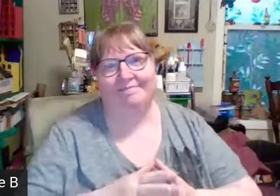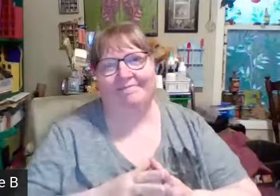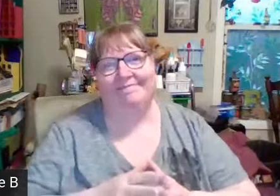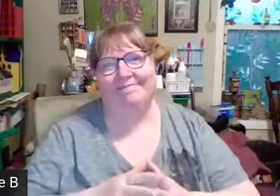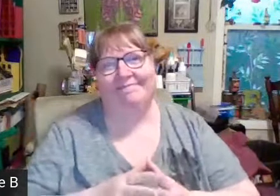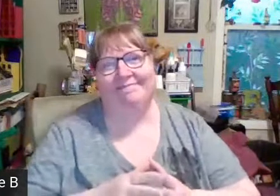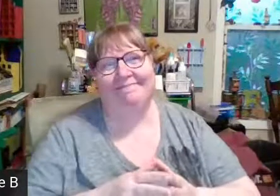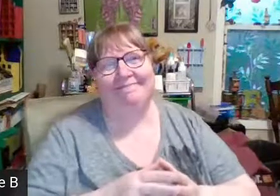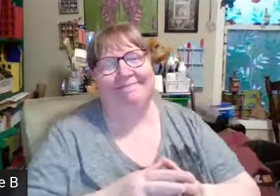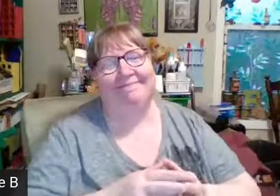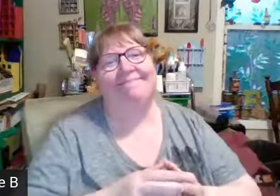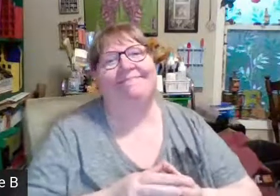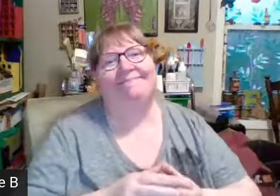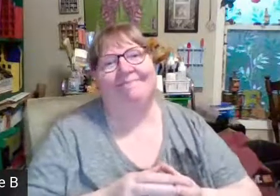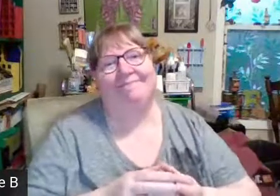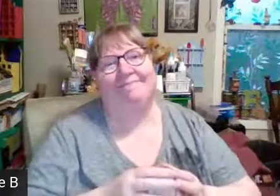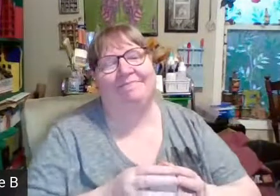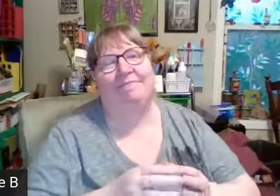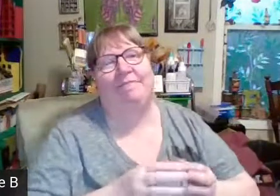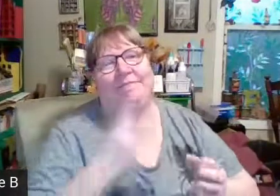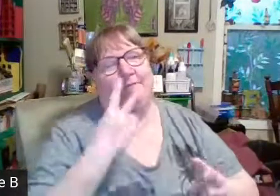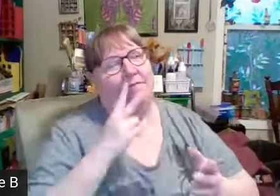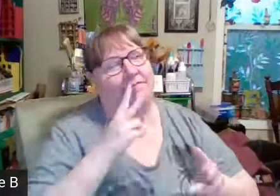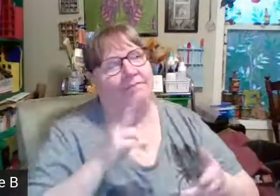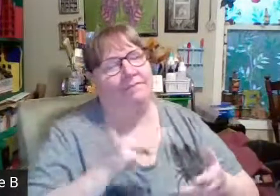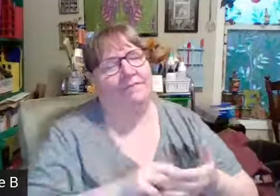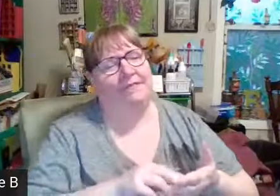Peter House. When you're looking at the wish list,